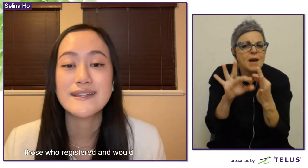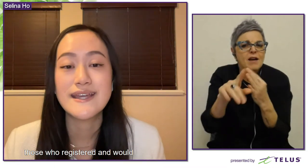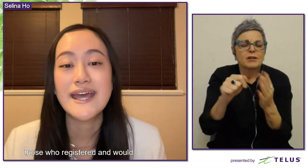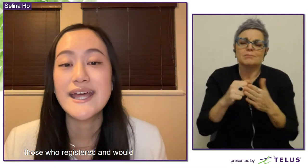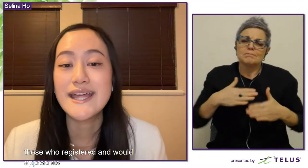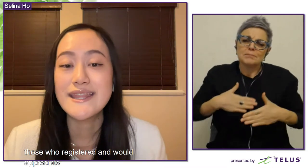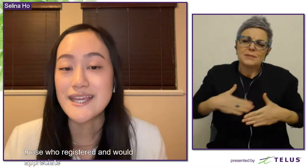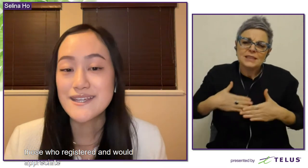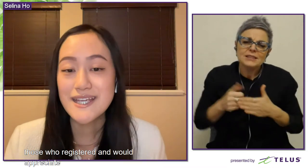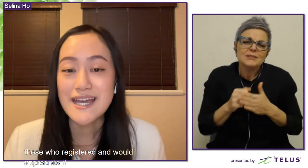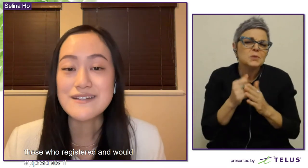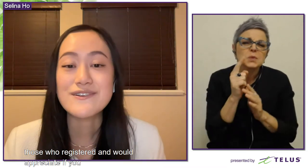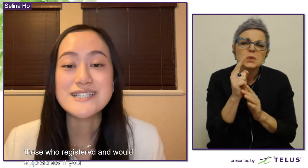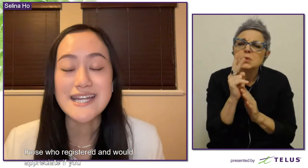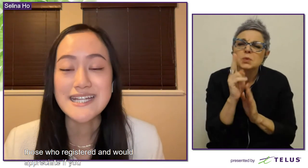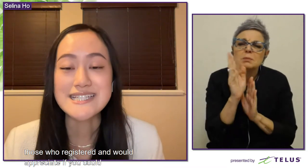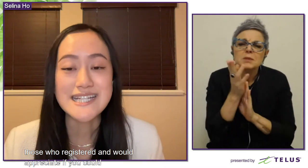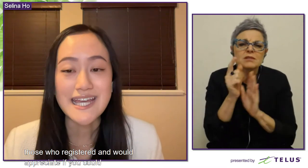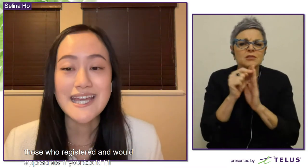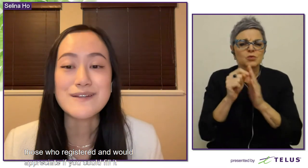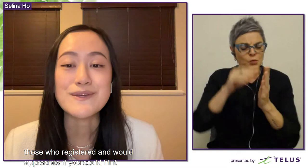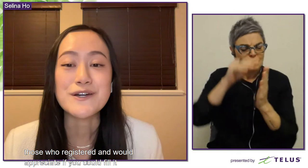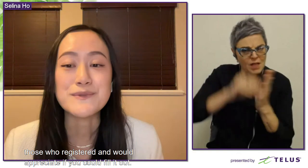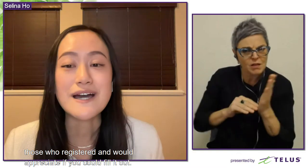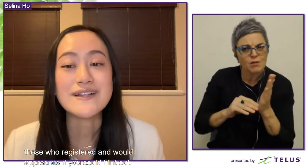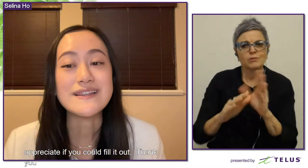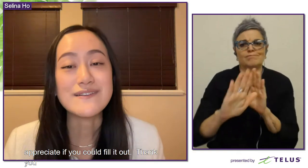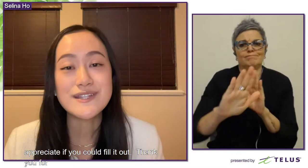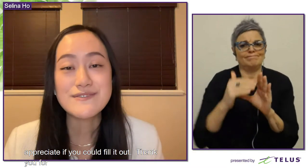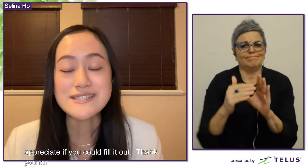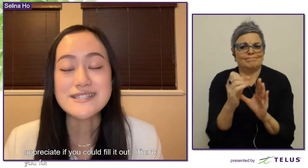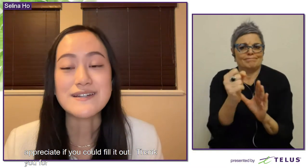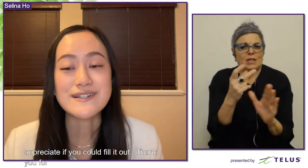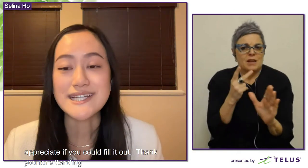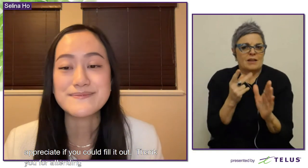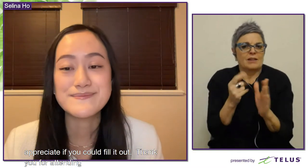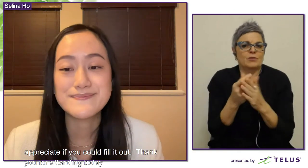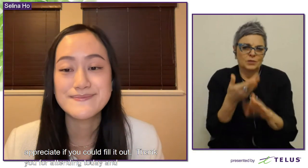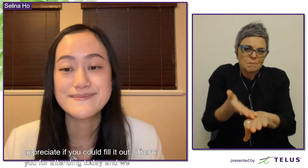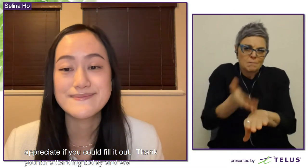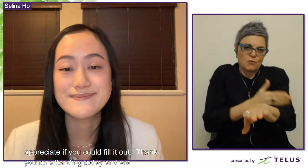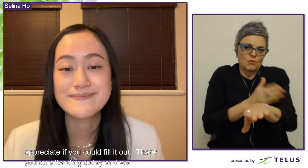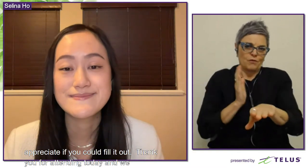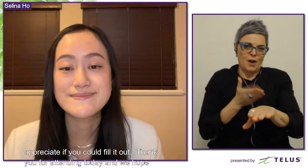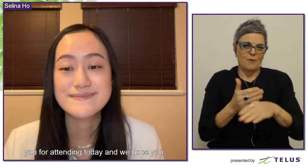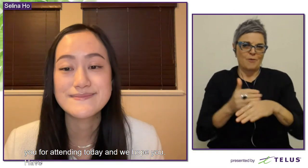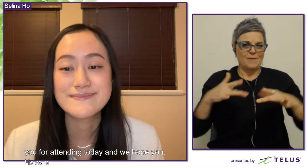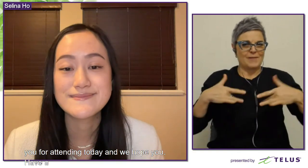Thank you again for attending today, and we hope you have a lovely rest of your day.